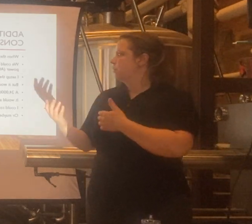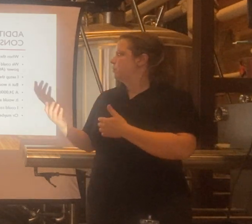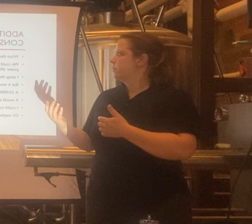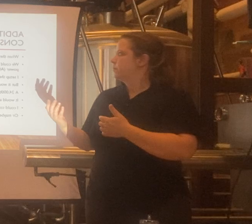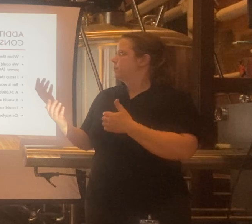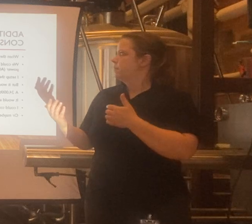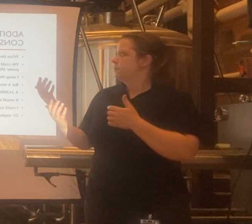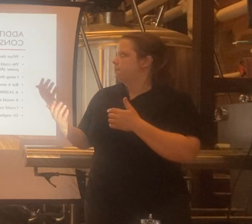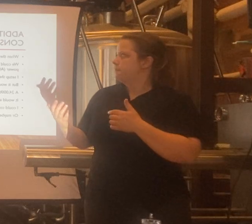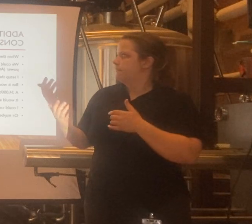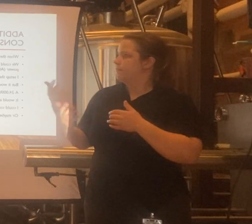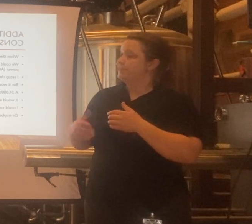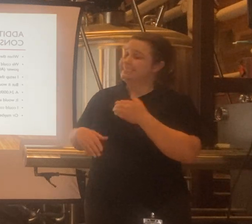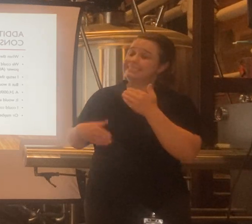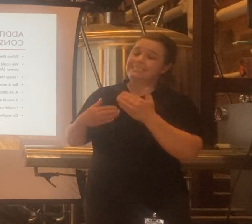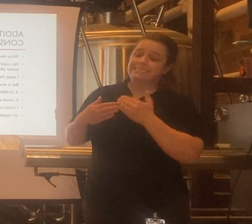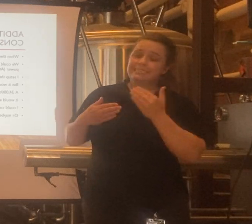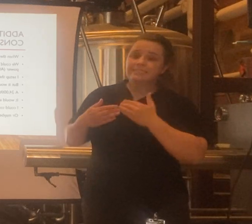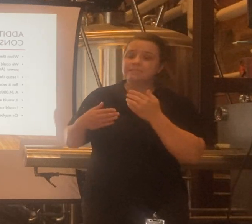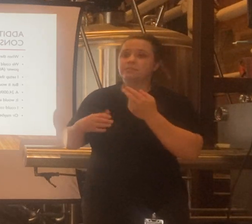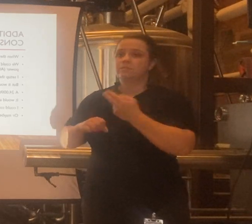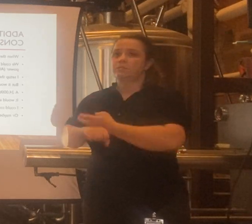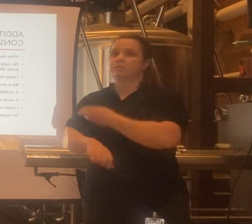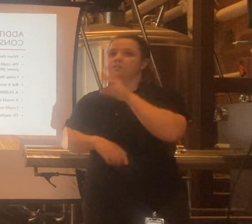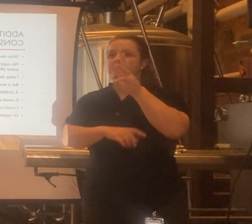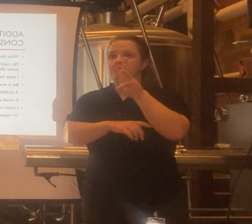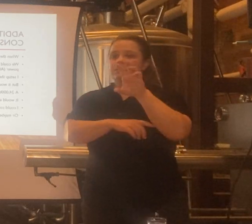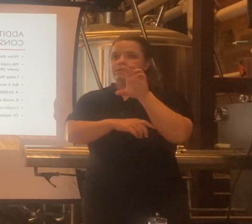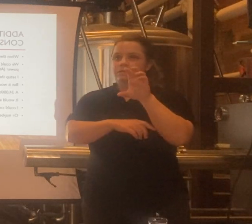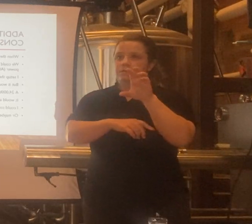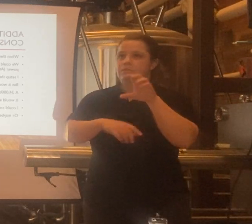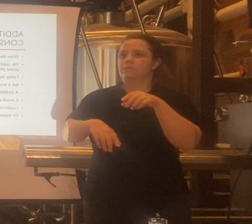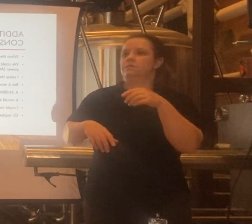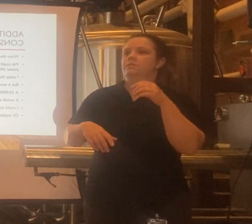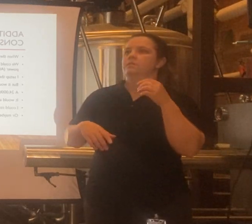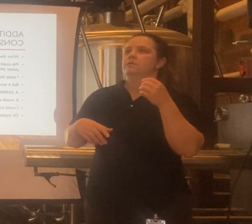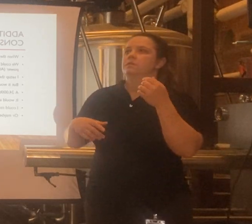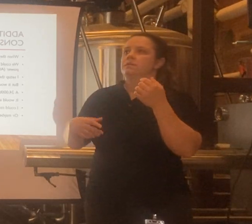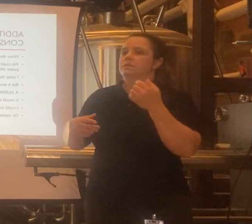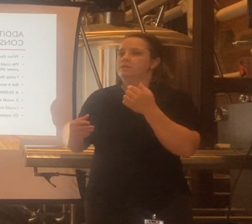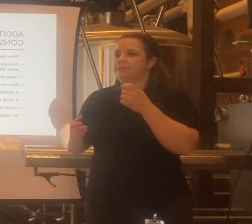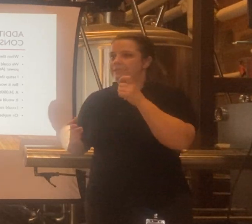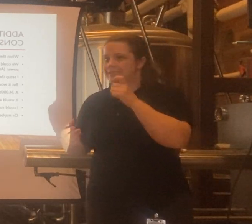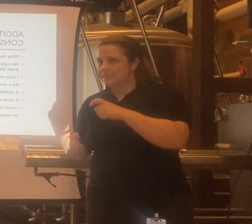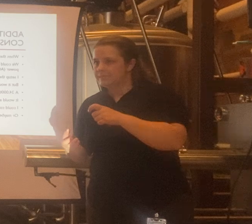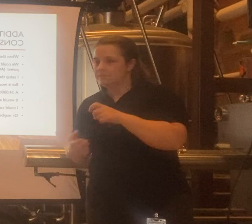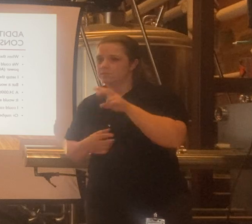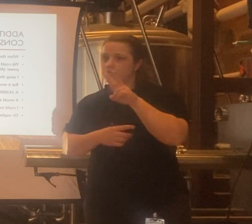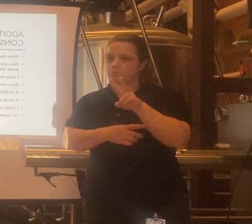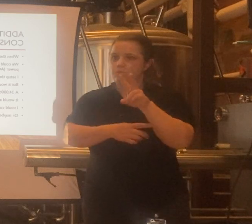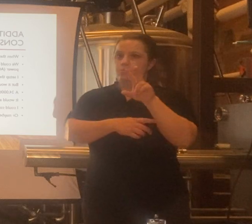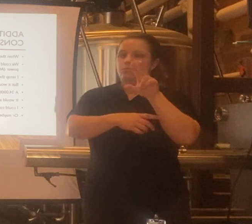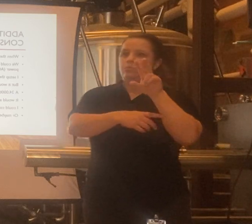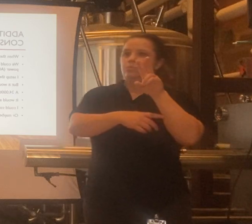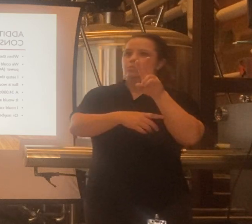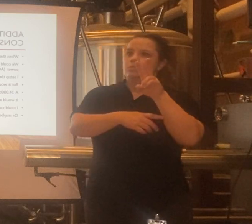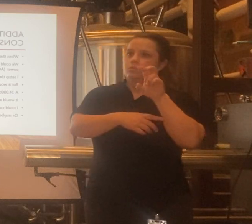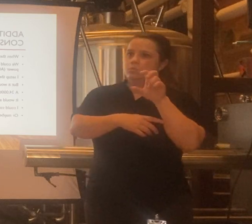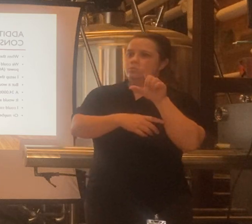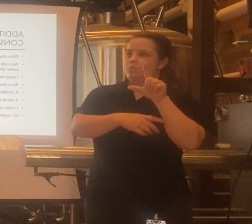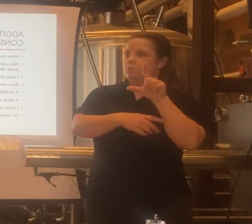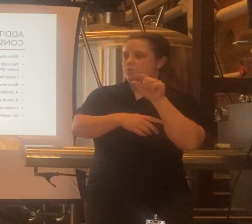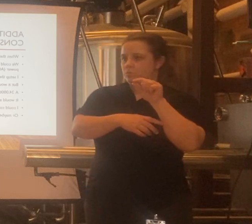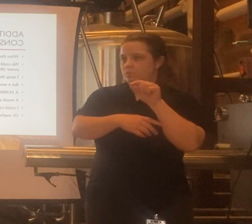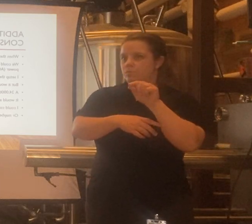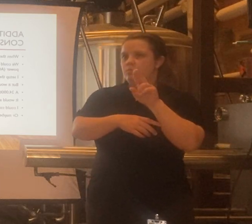go 600. We have vaulted ceilings in the big room, so I would need a 220 unit, which means I would need both those trackers to run it in a